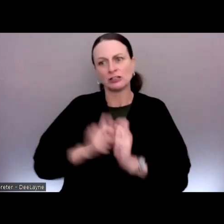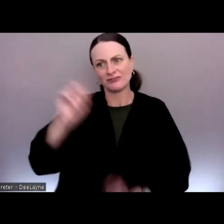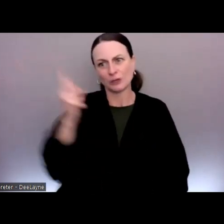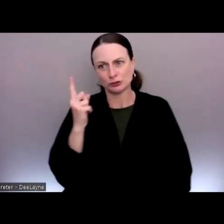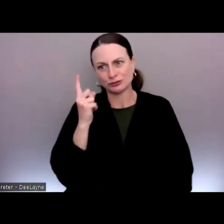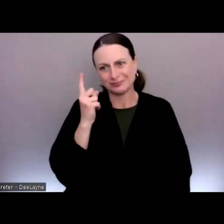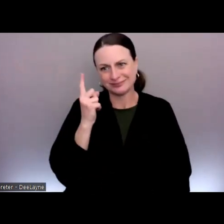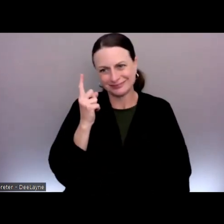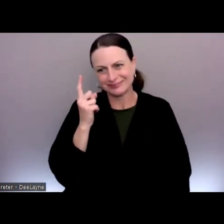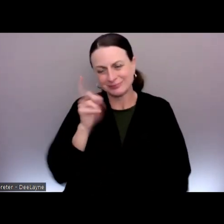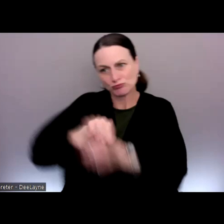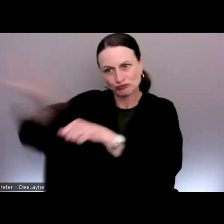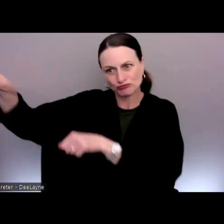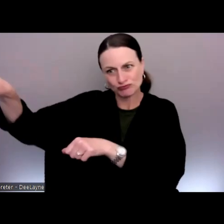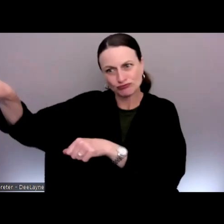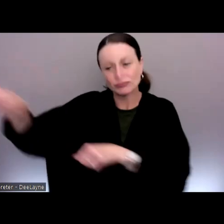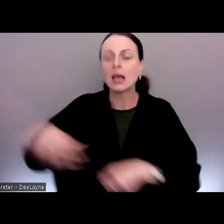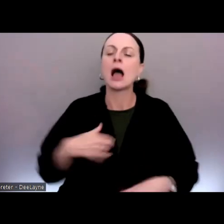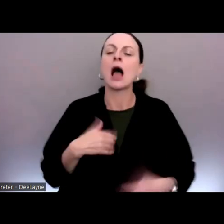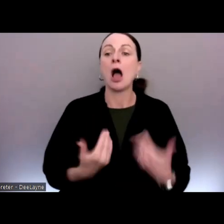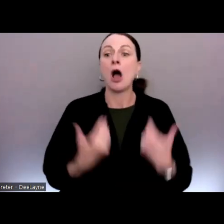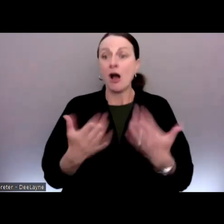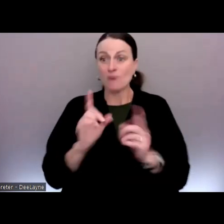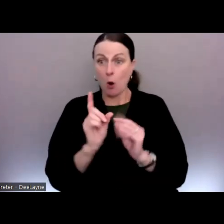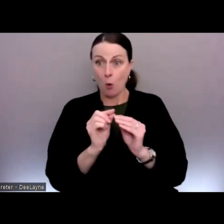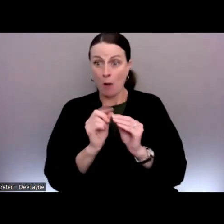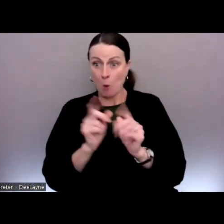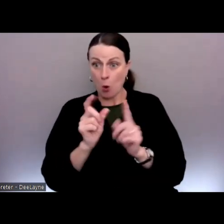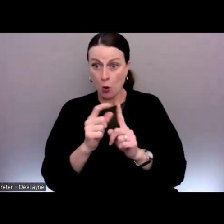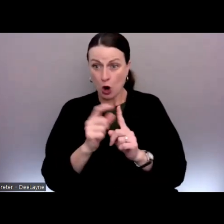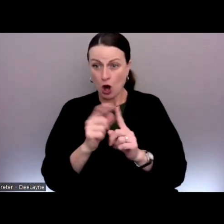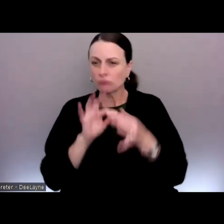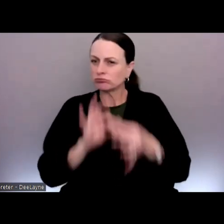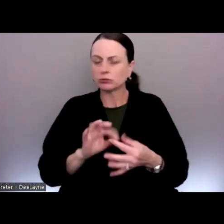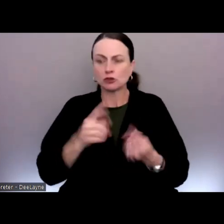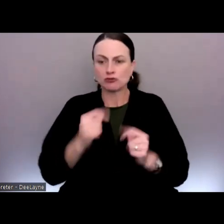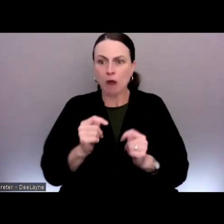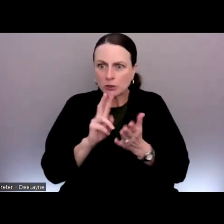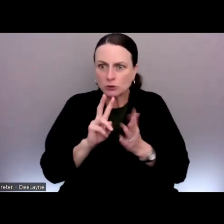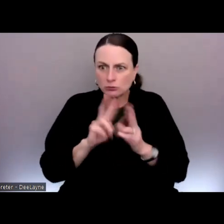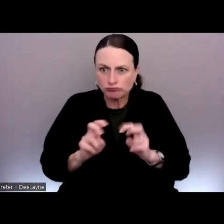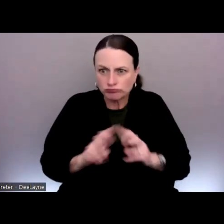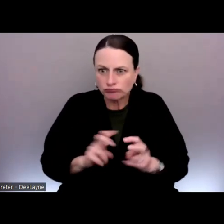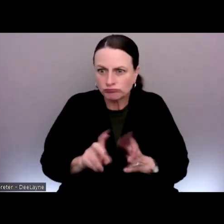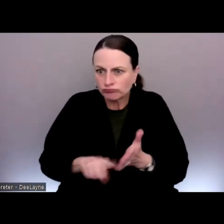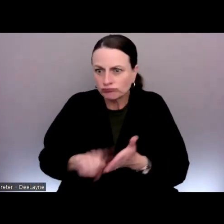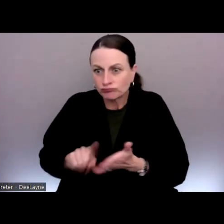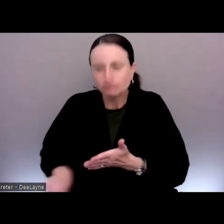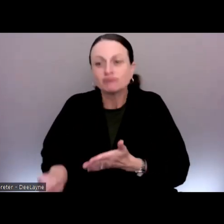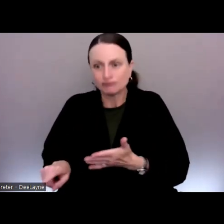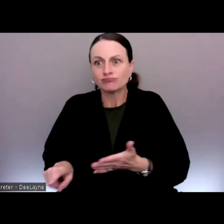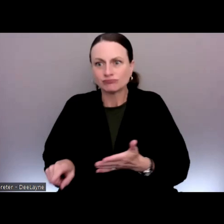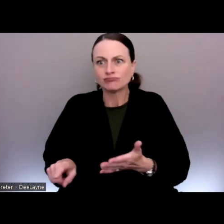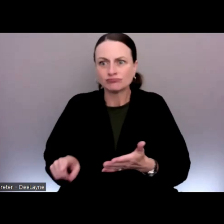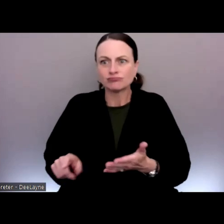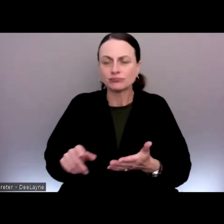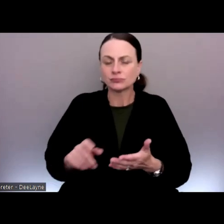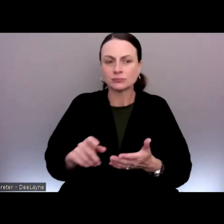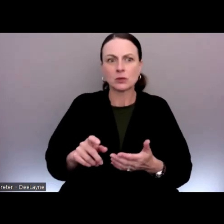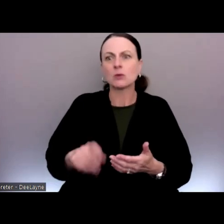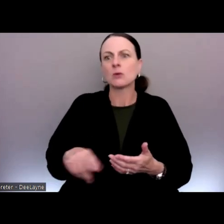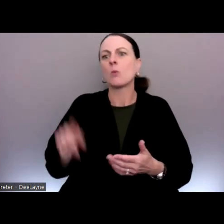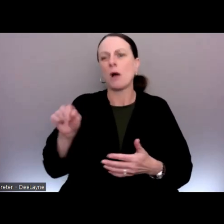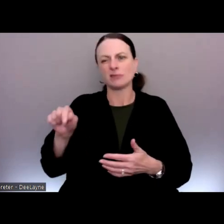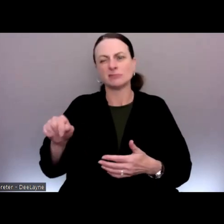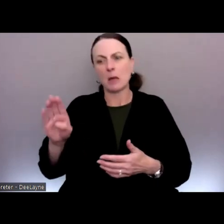I'm going to offer us one more term in relation to what we're trying to get at and what Akua Benjamin's trying to get